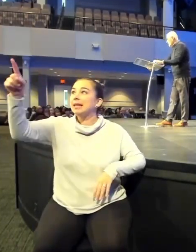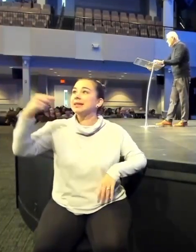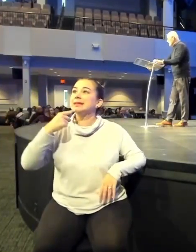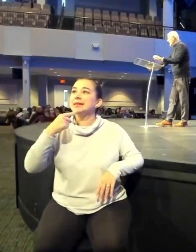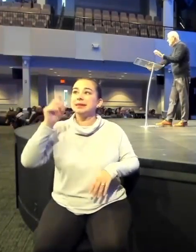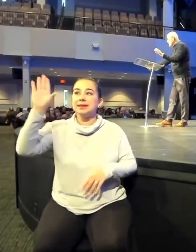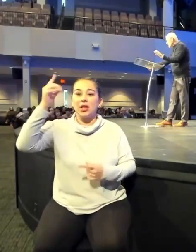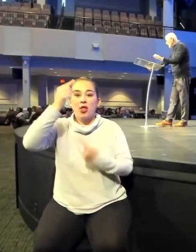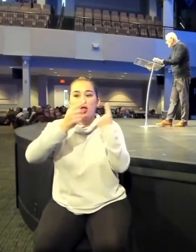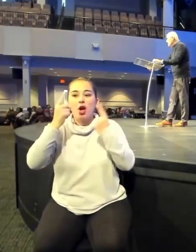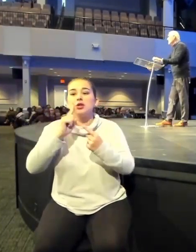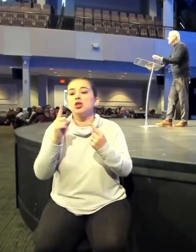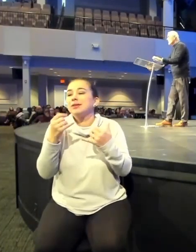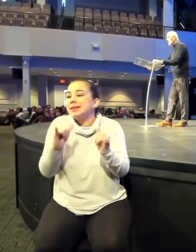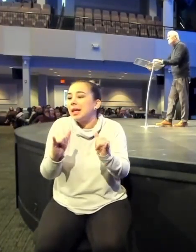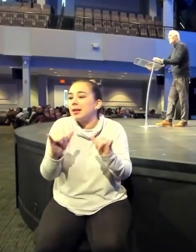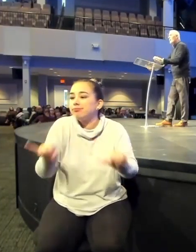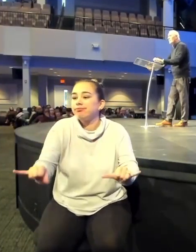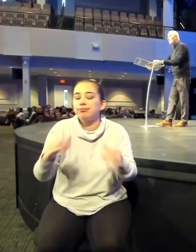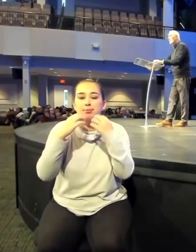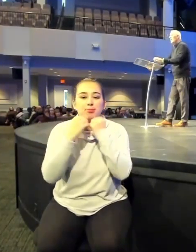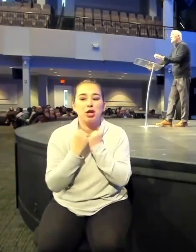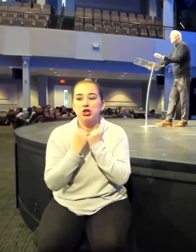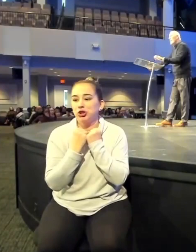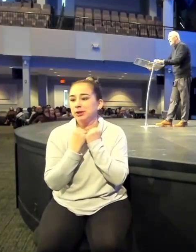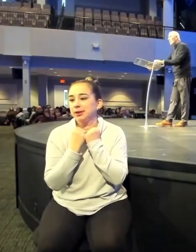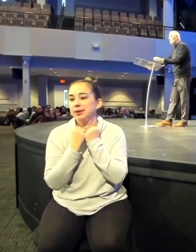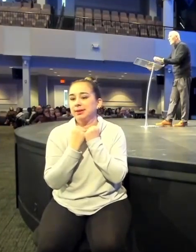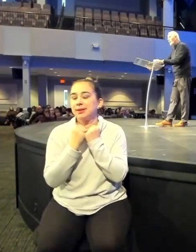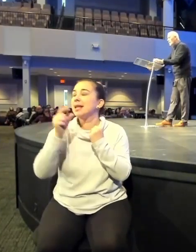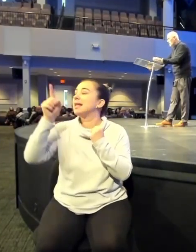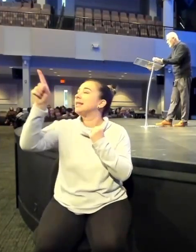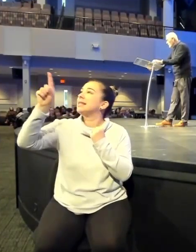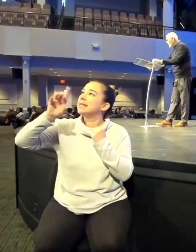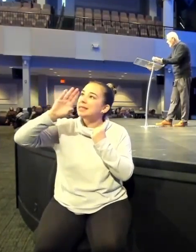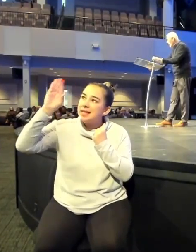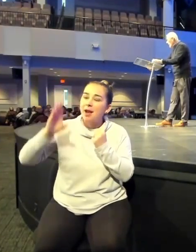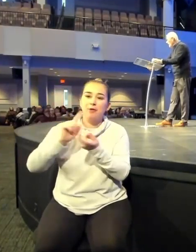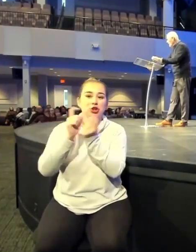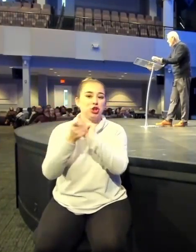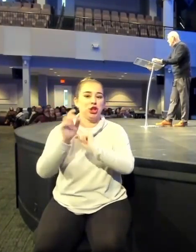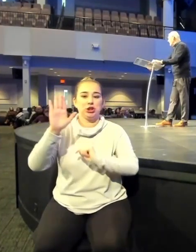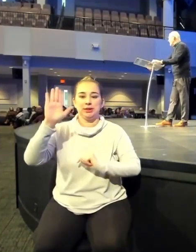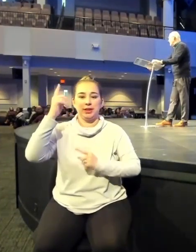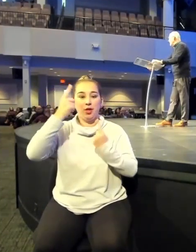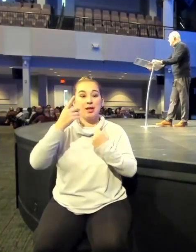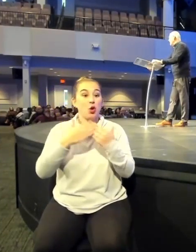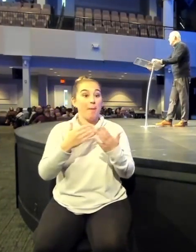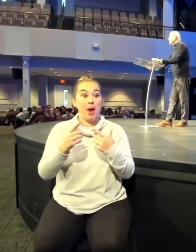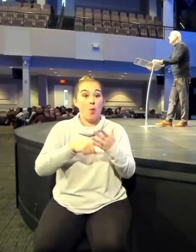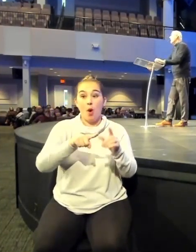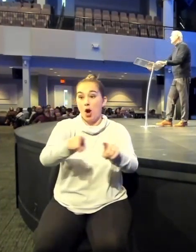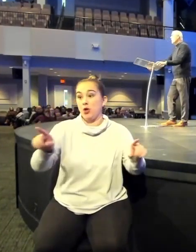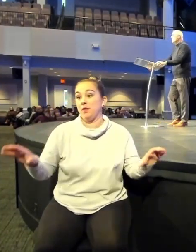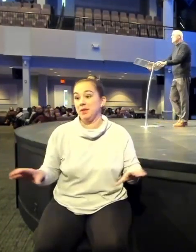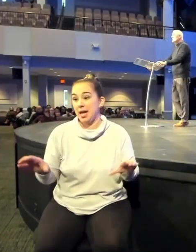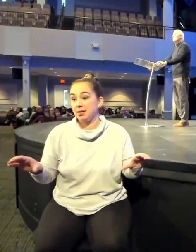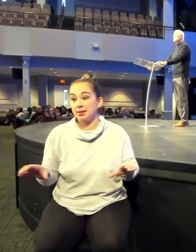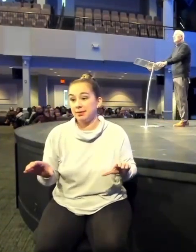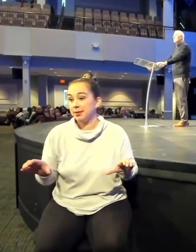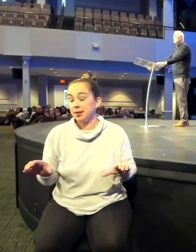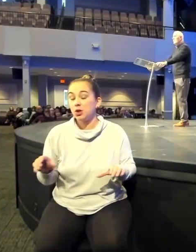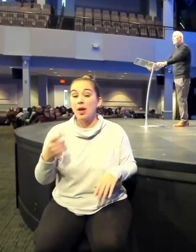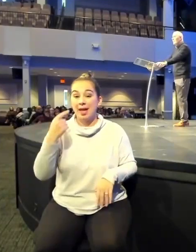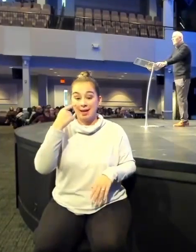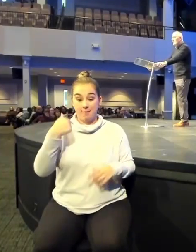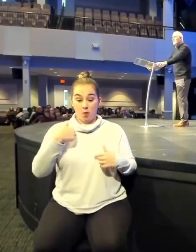are precious. He hasn't changed his thoughts about you, no matter what you have done. And if you and I are going to choose